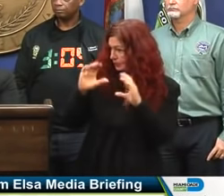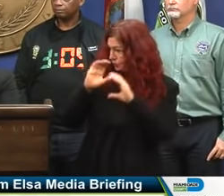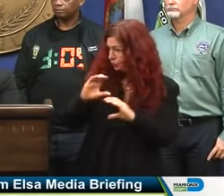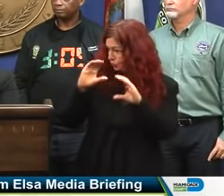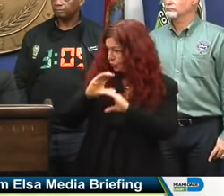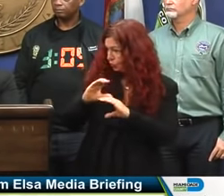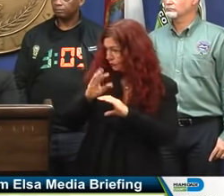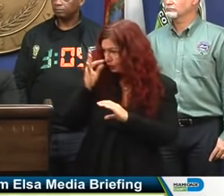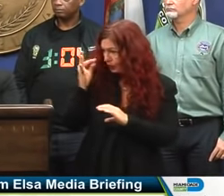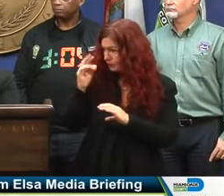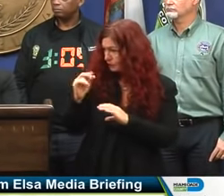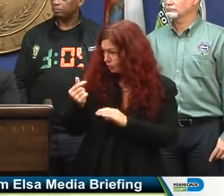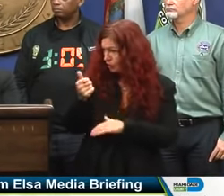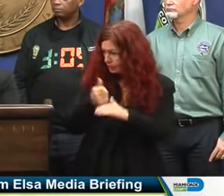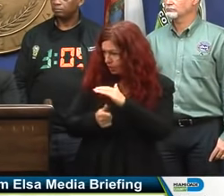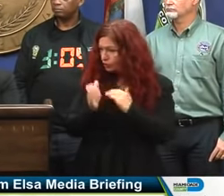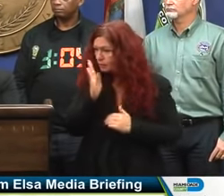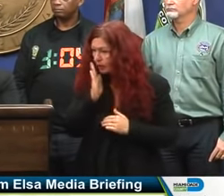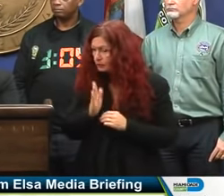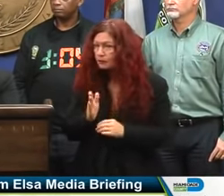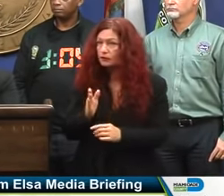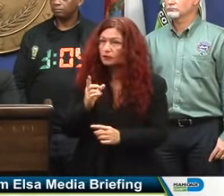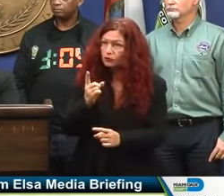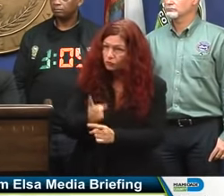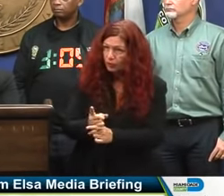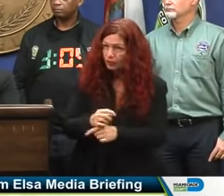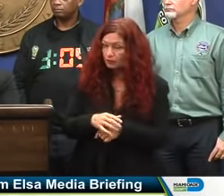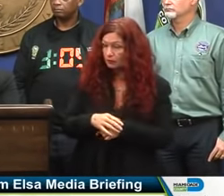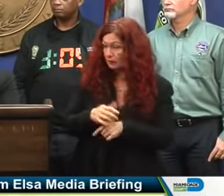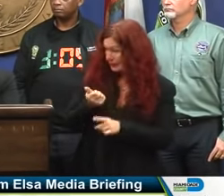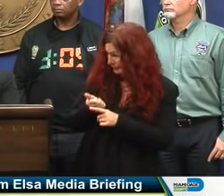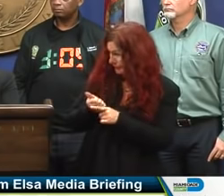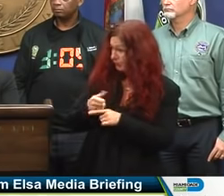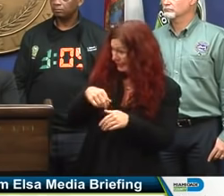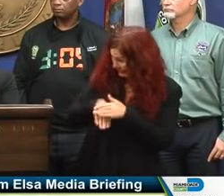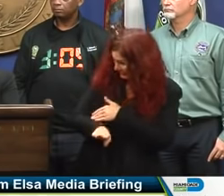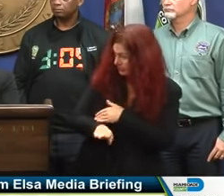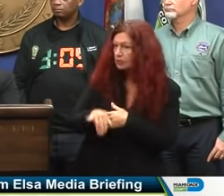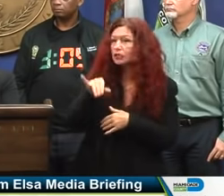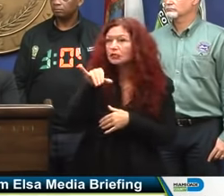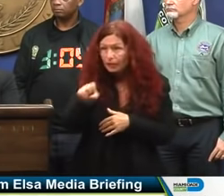under beds? Correct. In person? Correct.